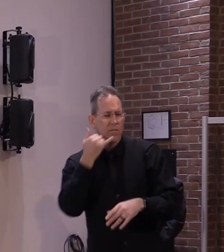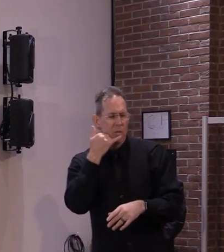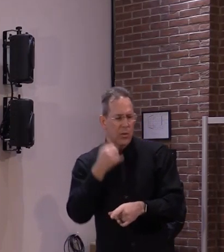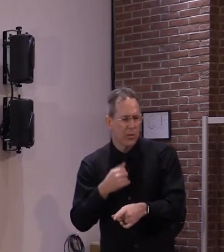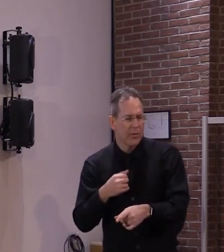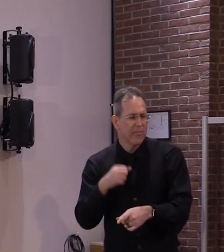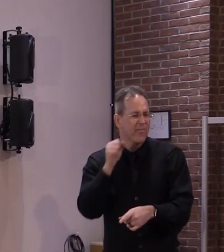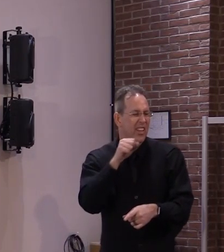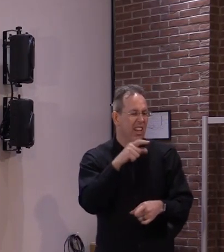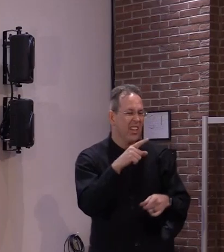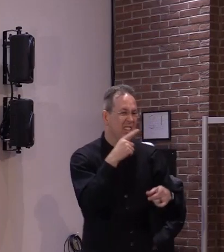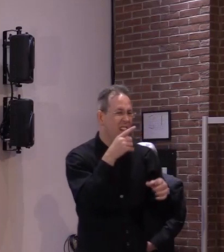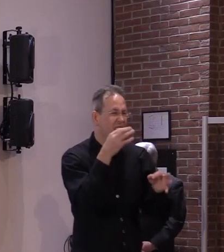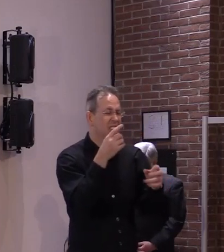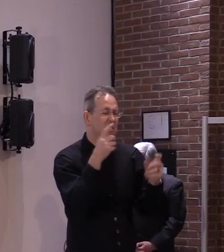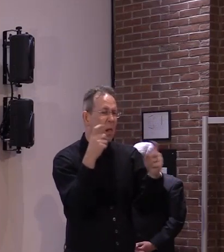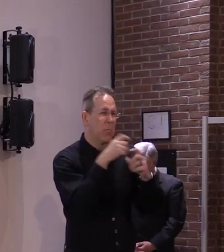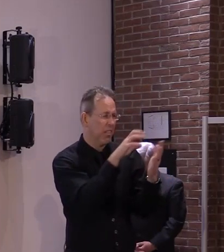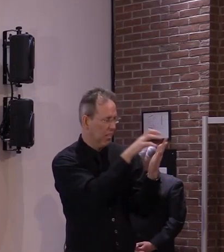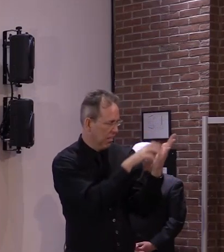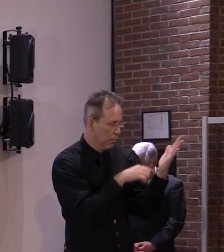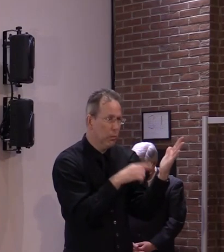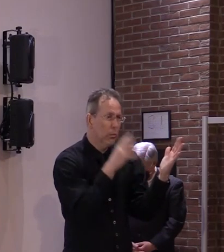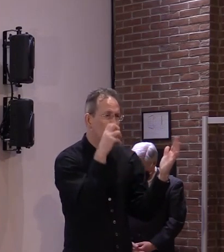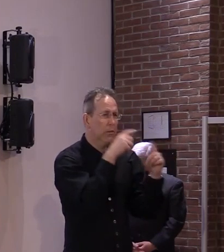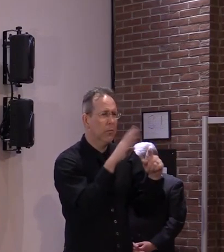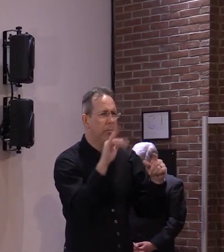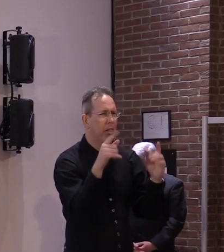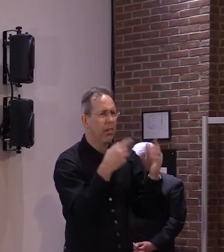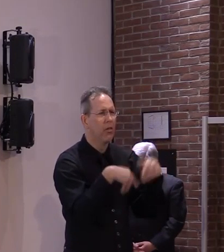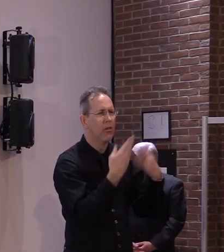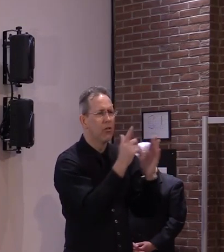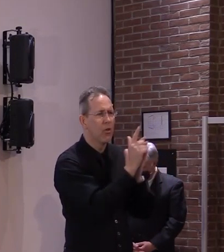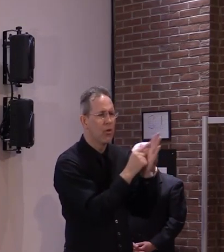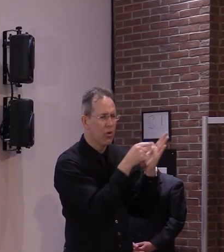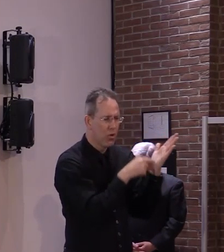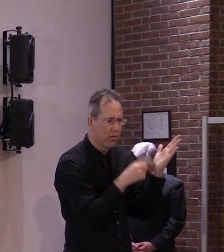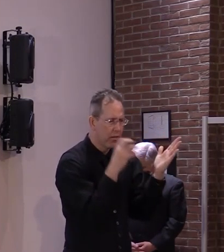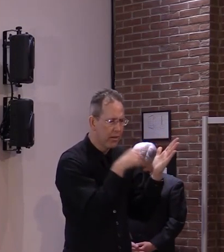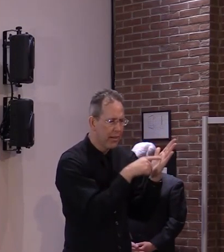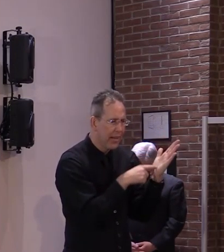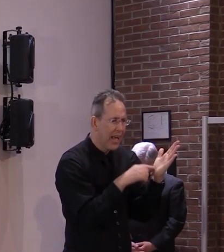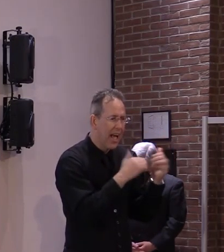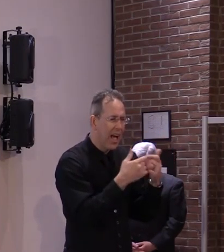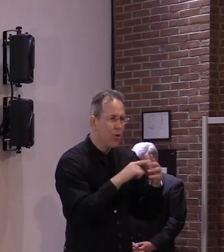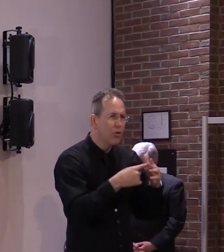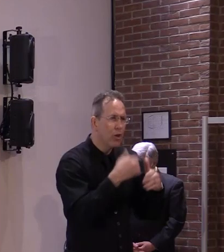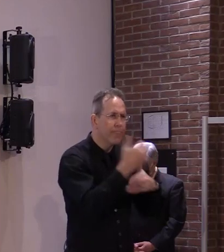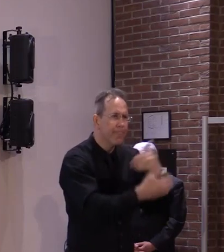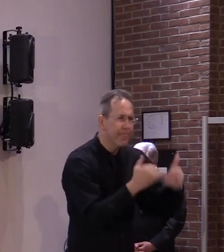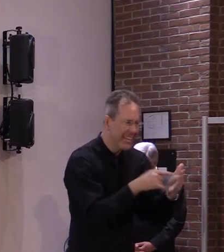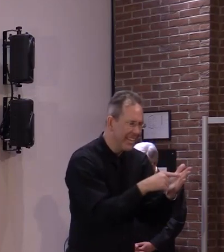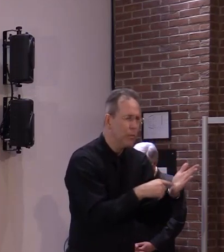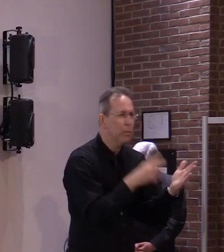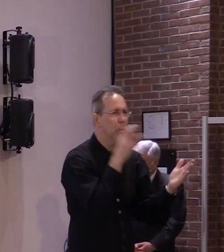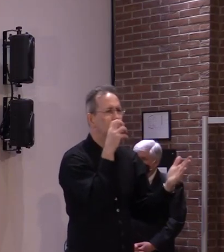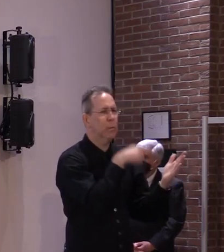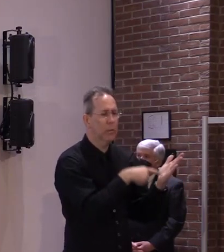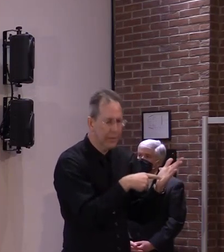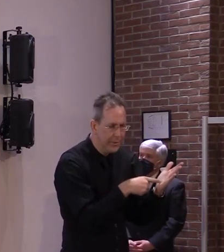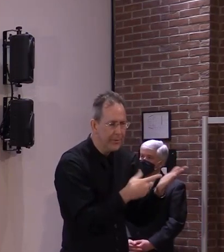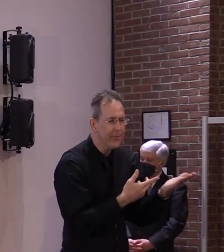in the details, but a big part of the detail has to do with implementation and its overall design. So I certainly look forward to working